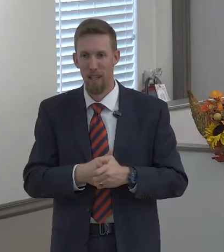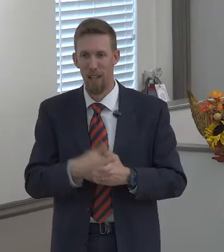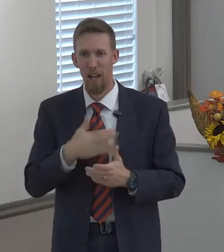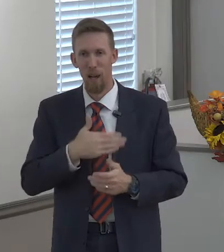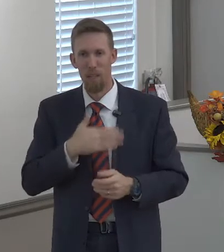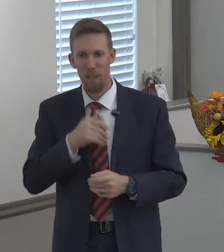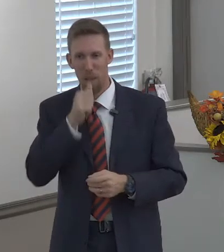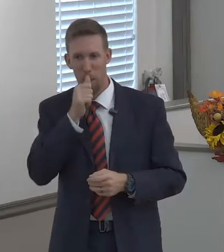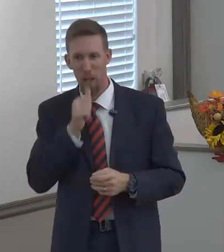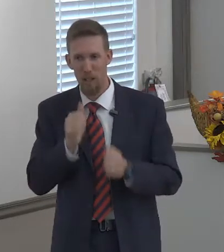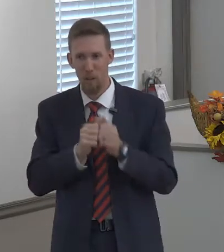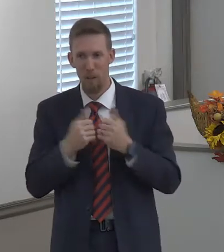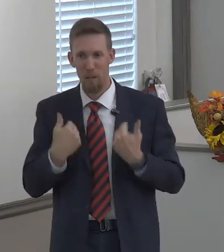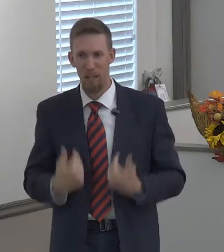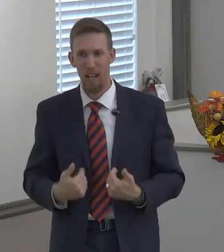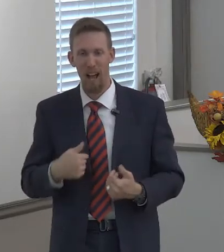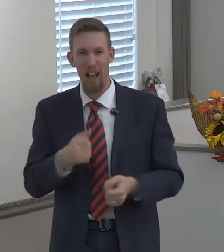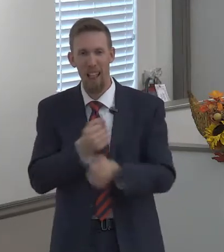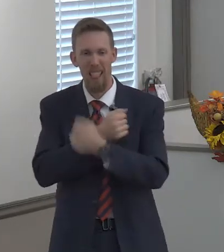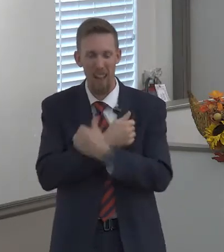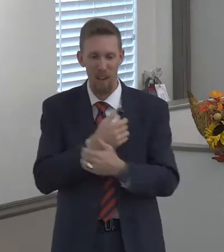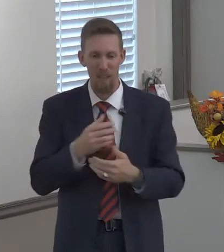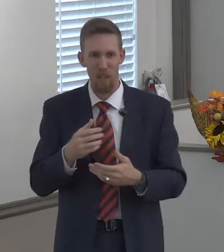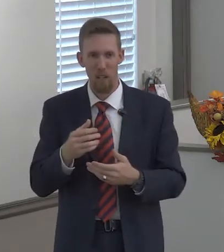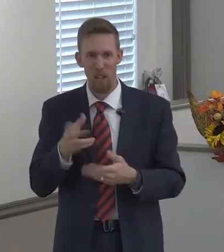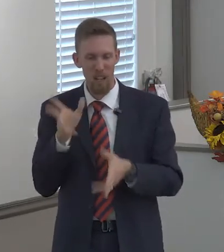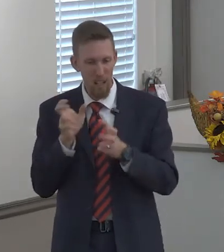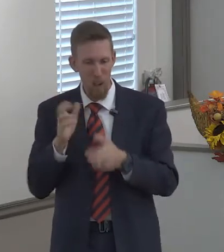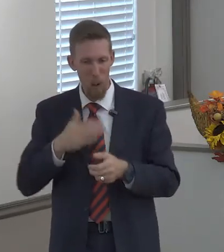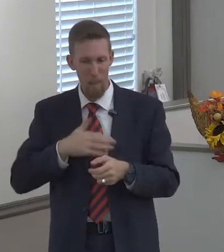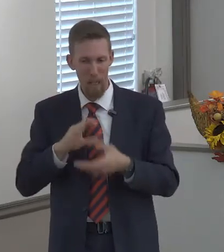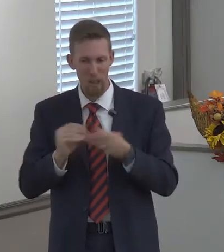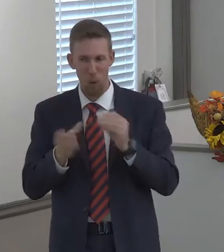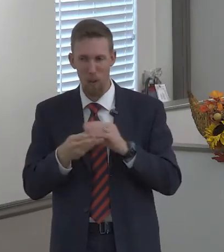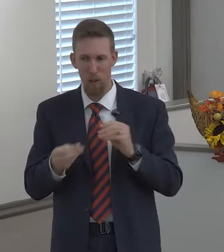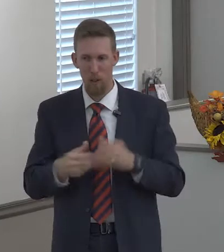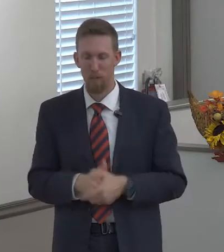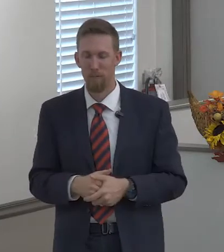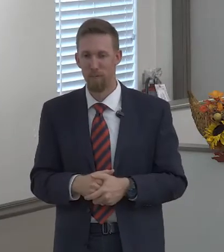Christians that many years ago, we won't say how many years ago, but